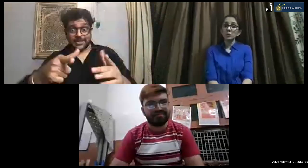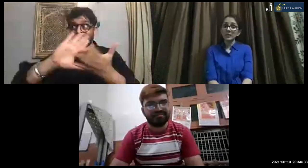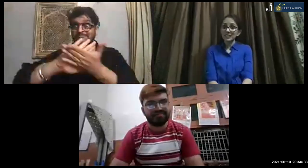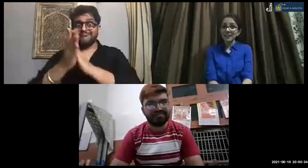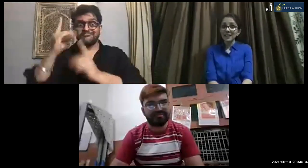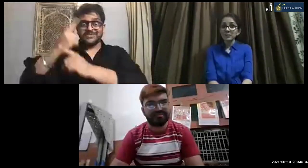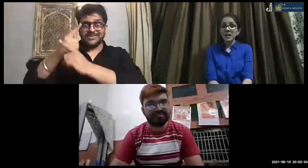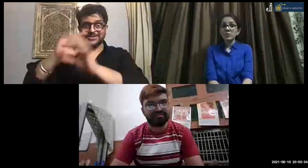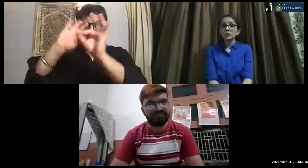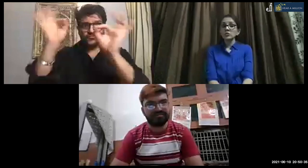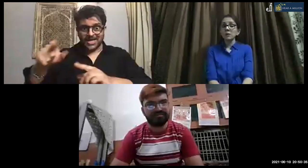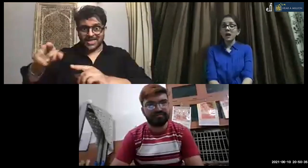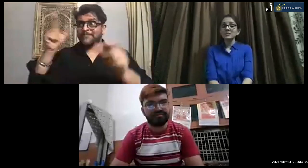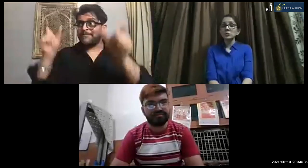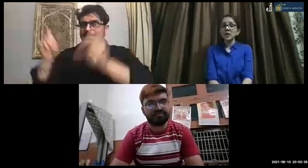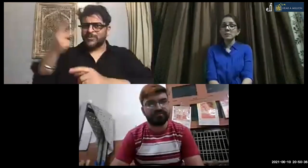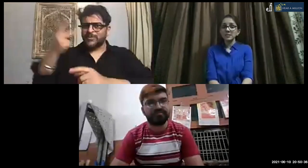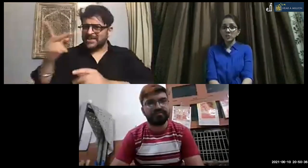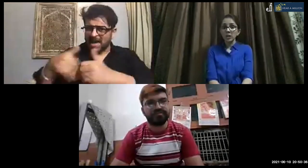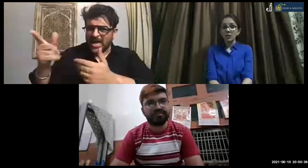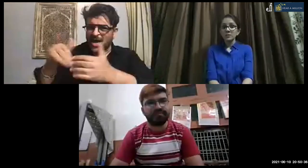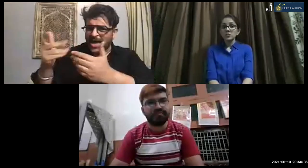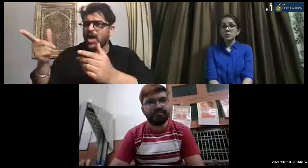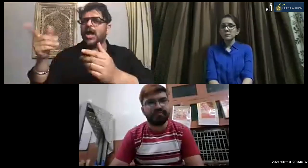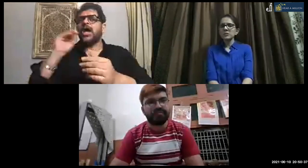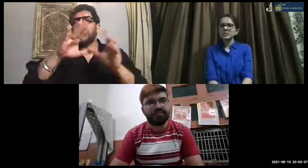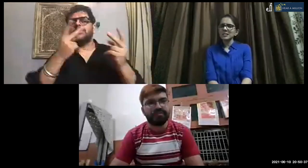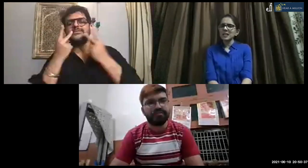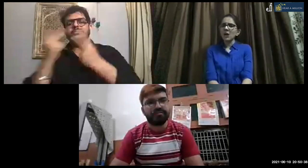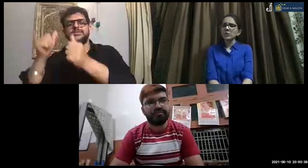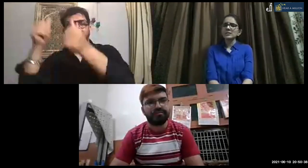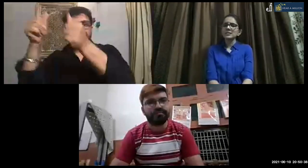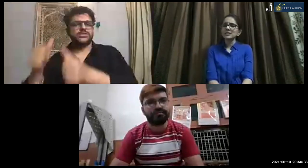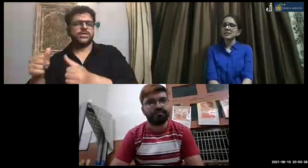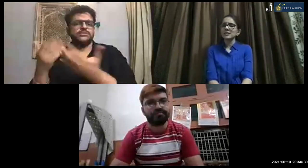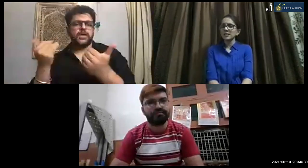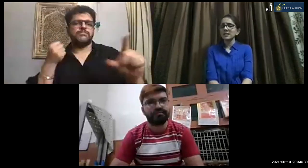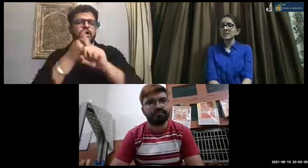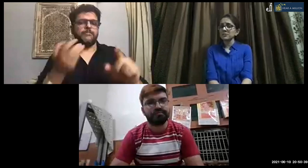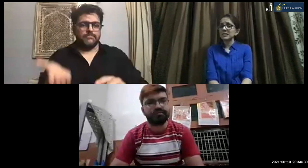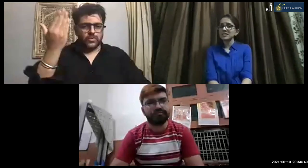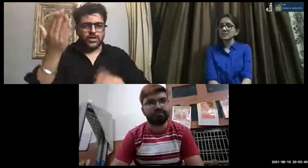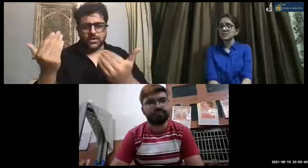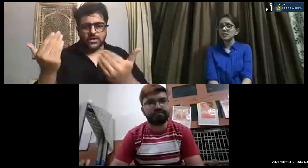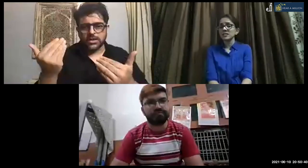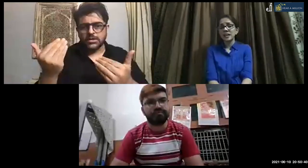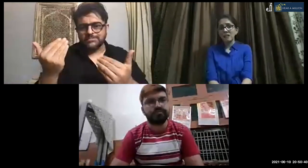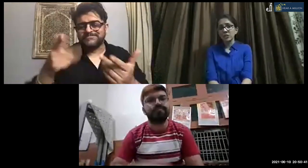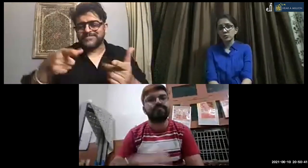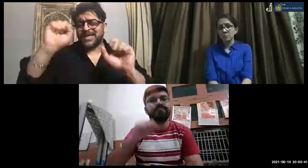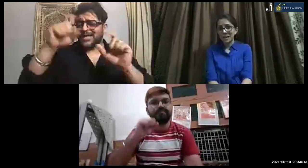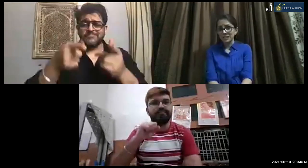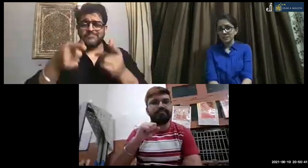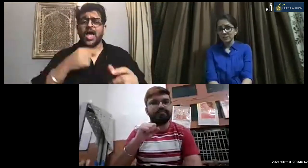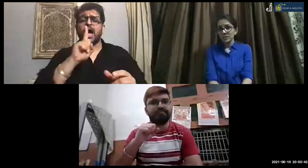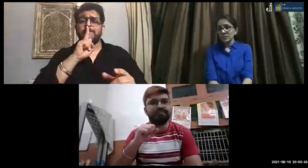keep documenting that, and once you pass and you become a teacher, so people will see how you are succeeding, and they can definitely see the results, and that'll have a